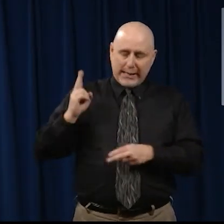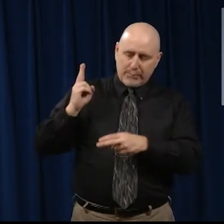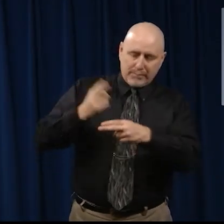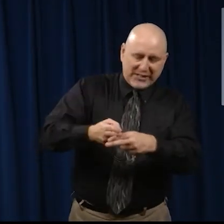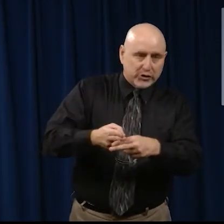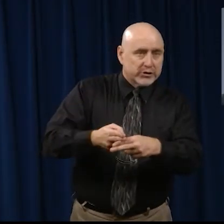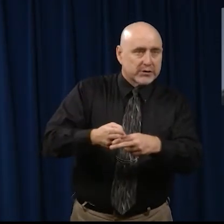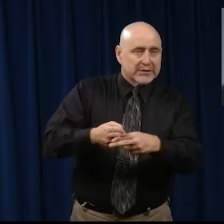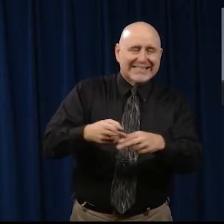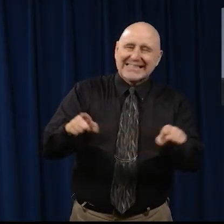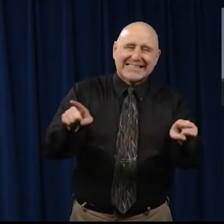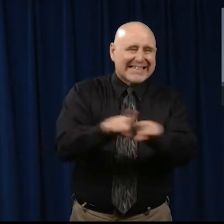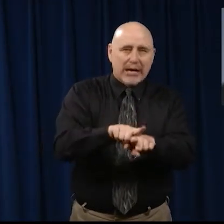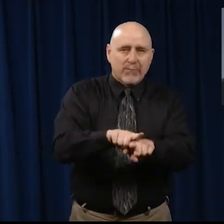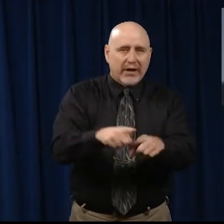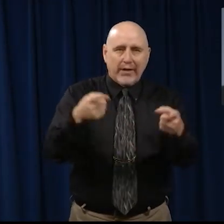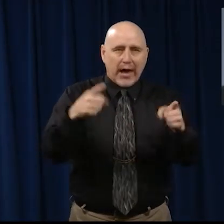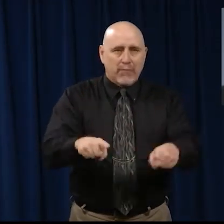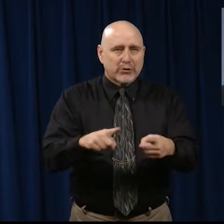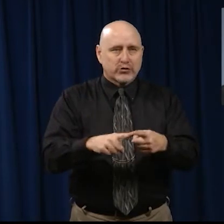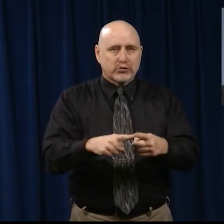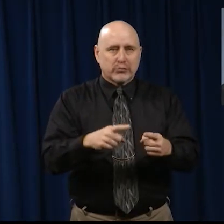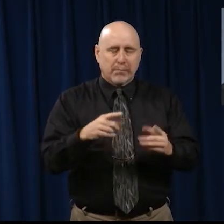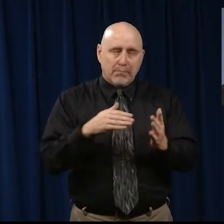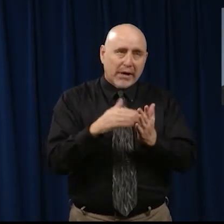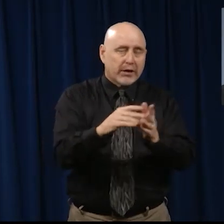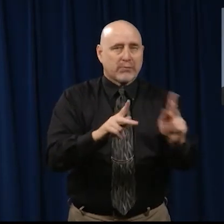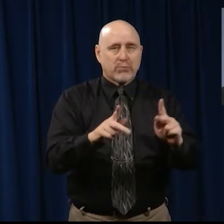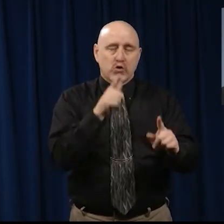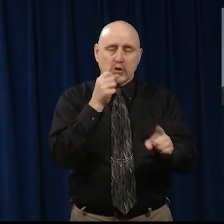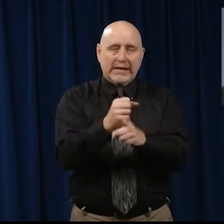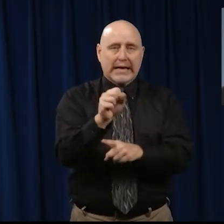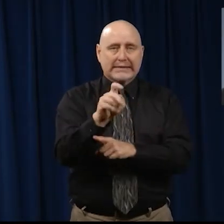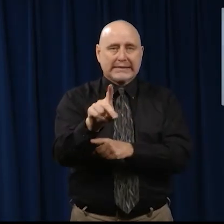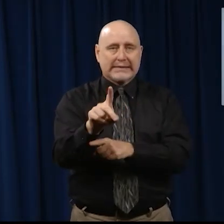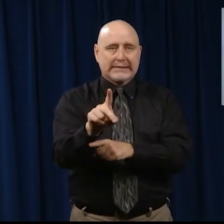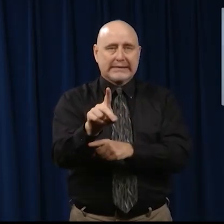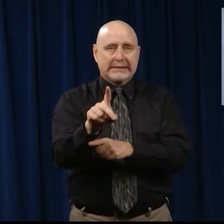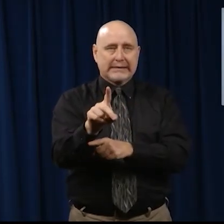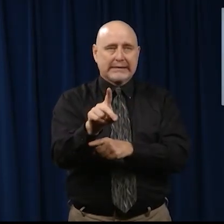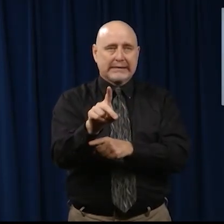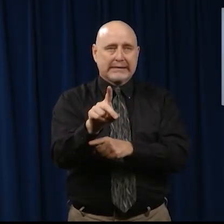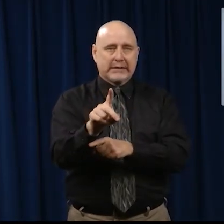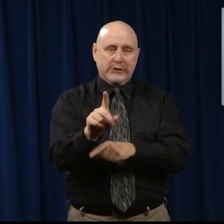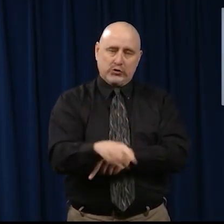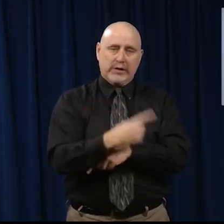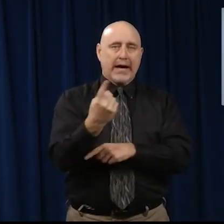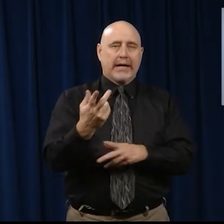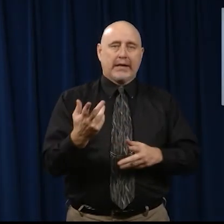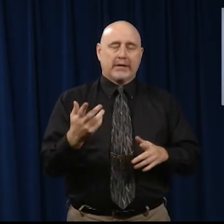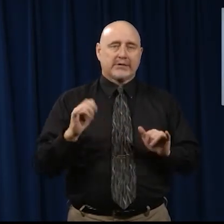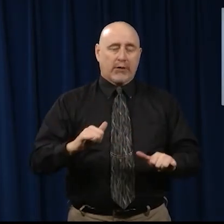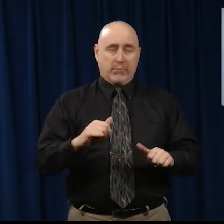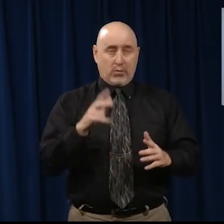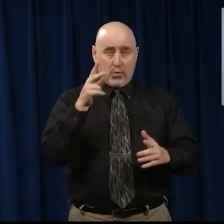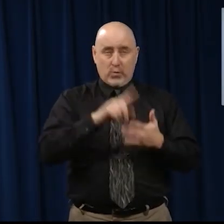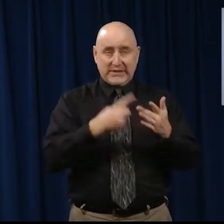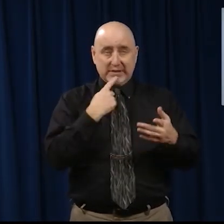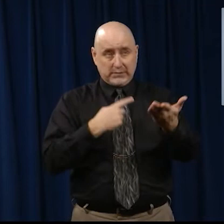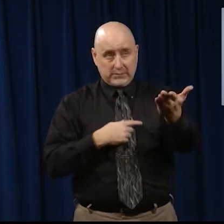it mentions exactly what happens to many people who contract sexually transmitted diseases in today's society. Listen to what he